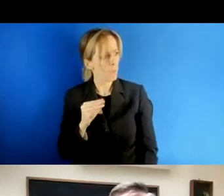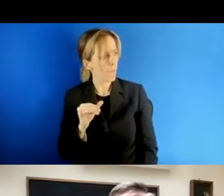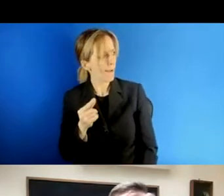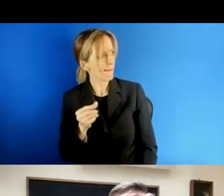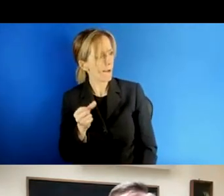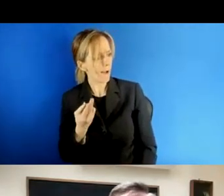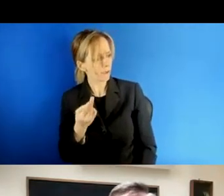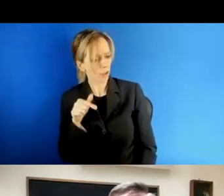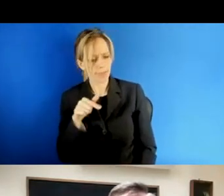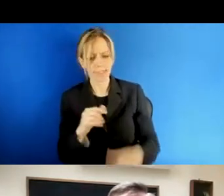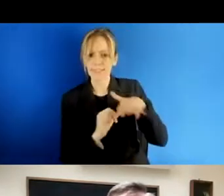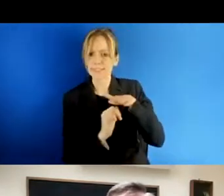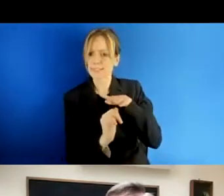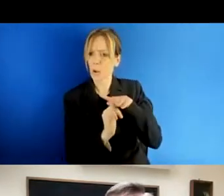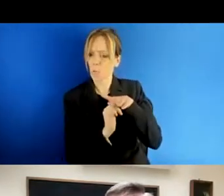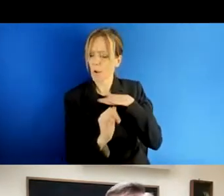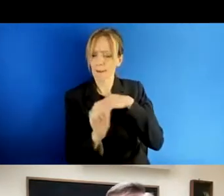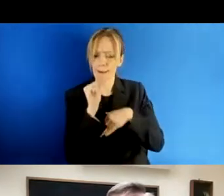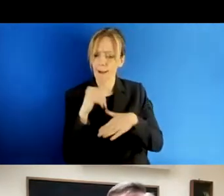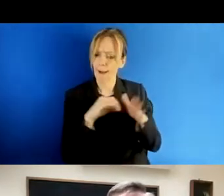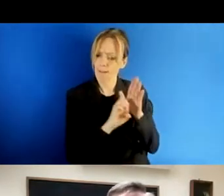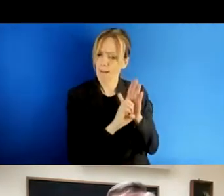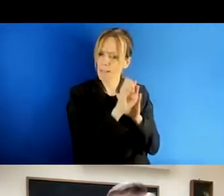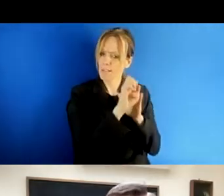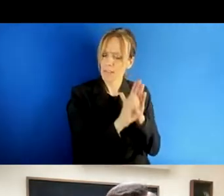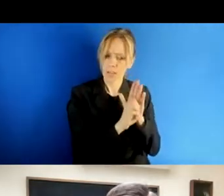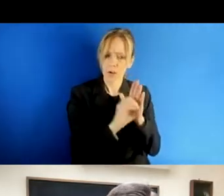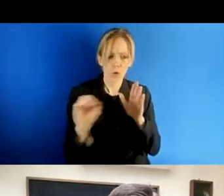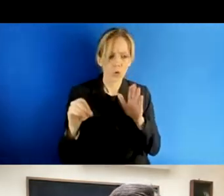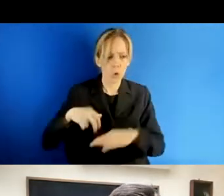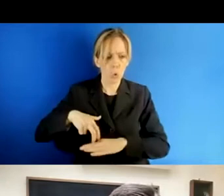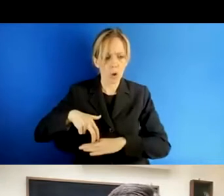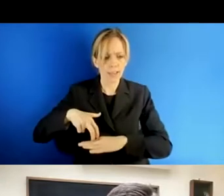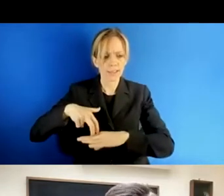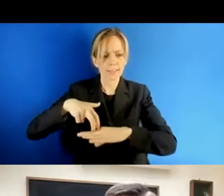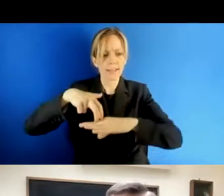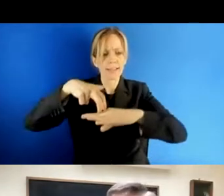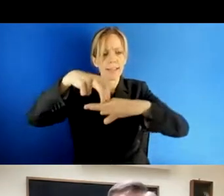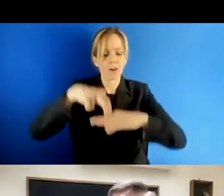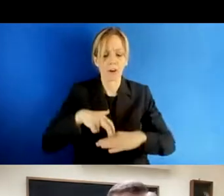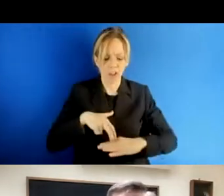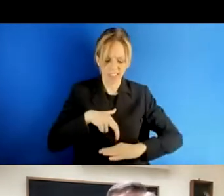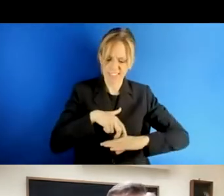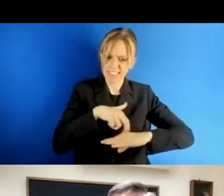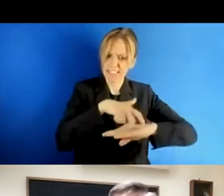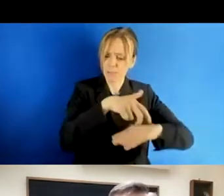station doesn't have an elevator or escalator, and the steps are really slippery.